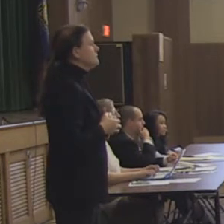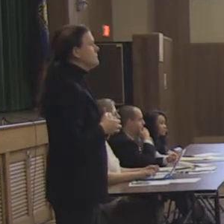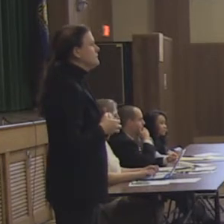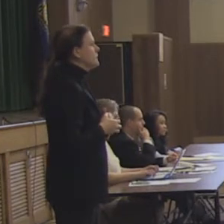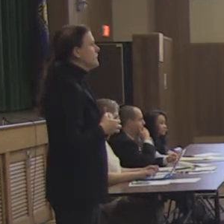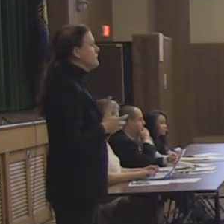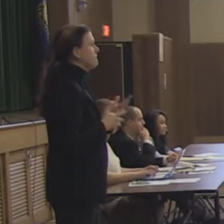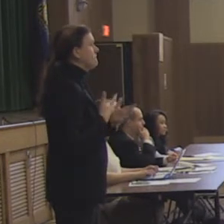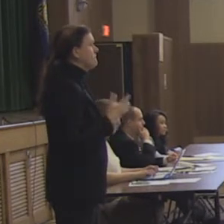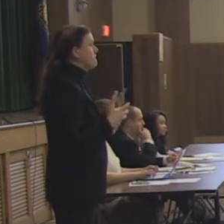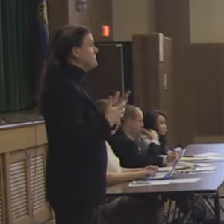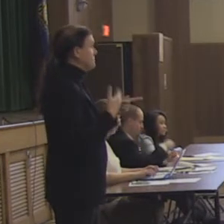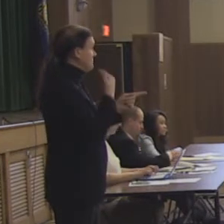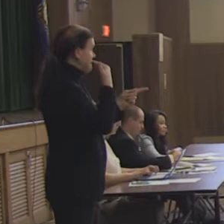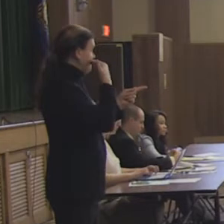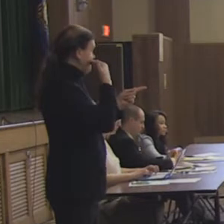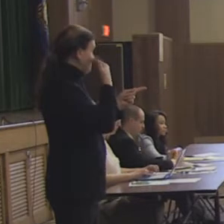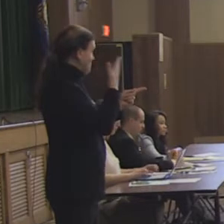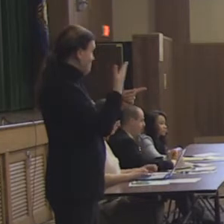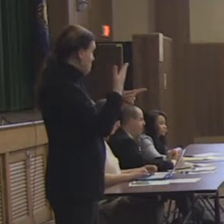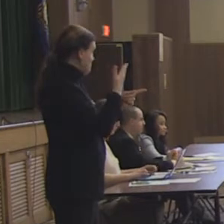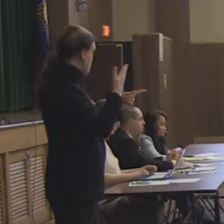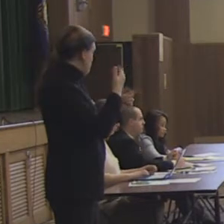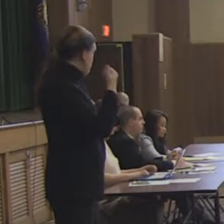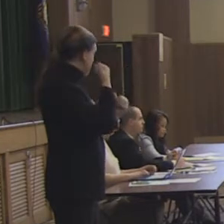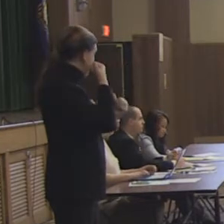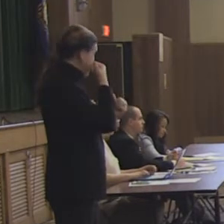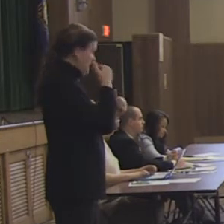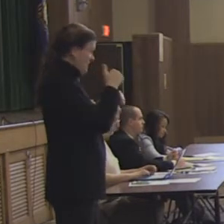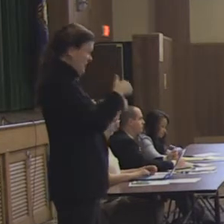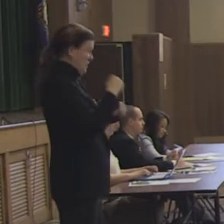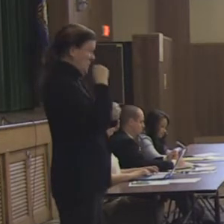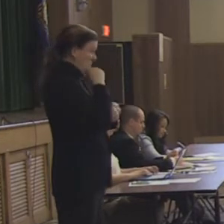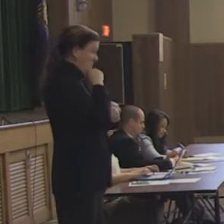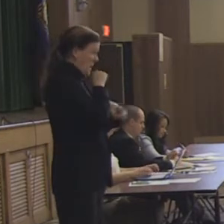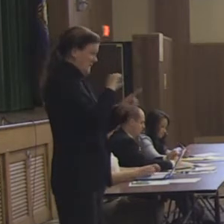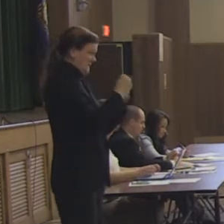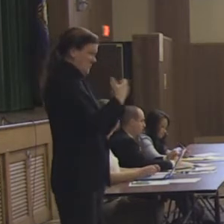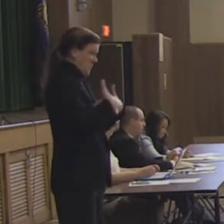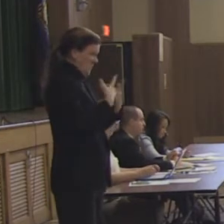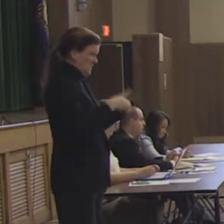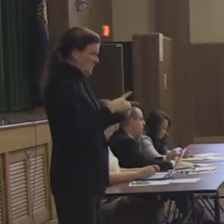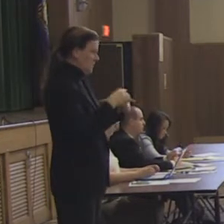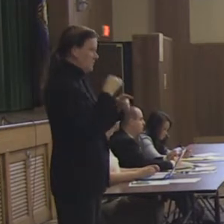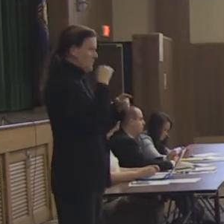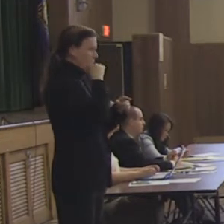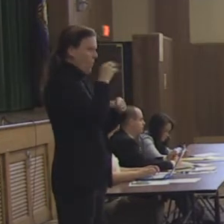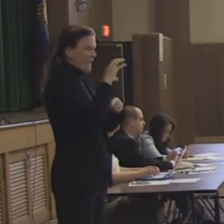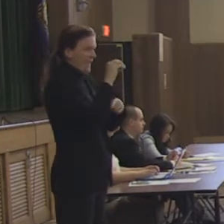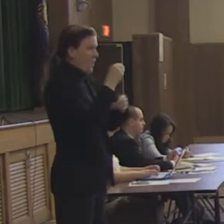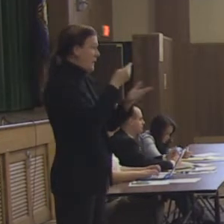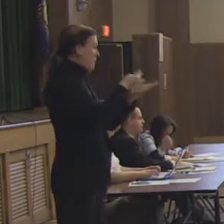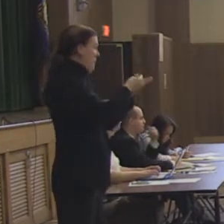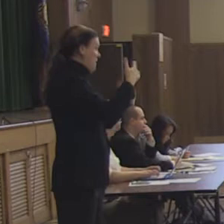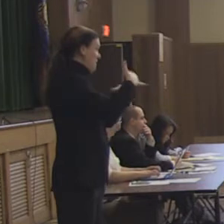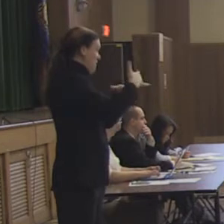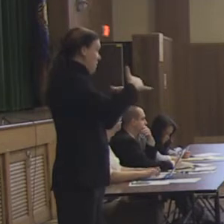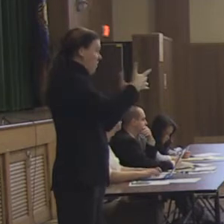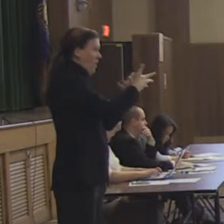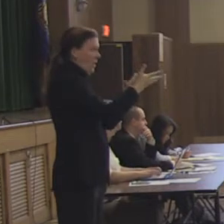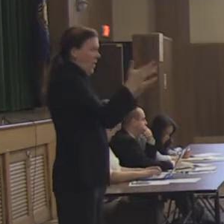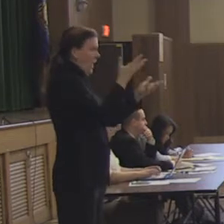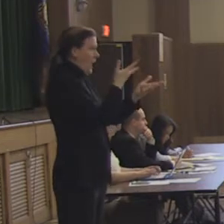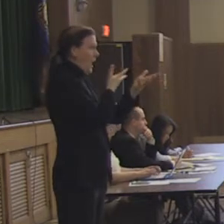I'm not sure if there's a place, in this situation in Milwaukee here with a reduction of funds,